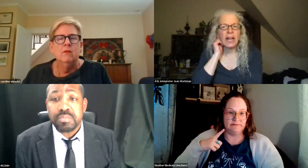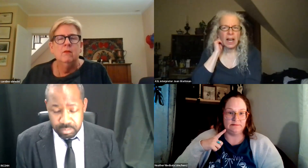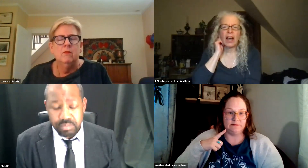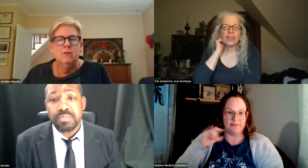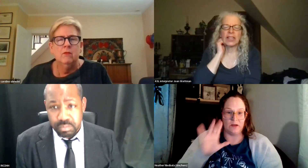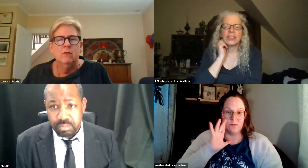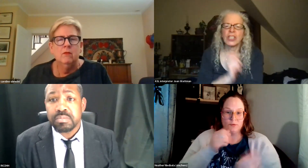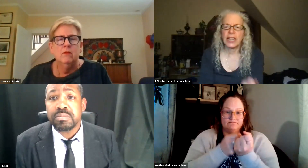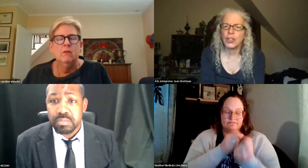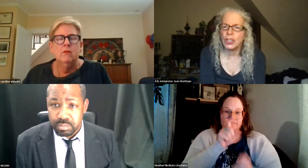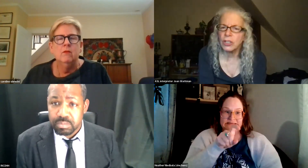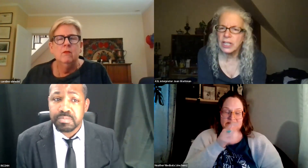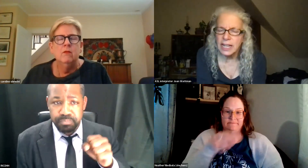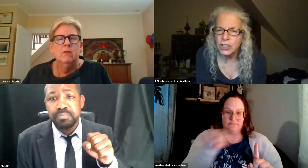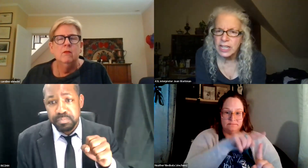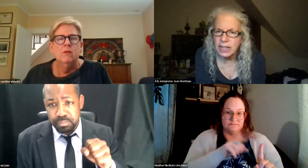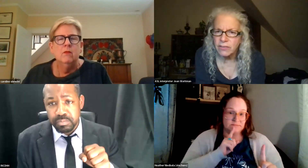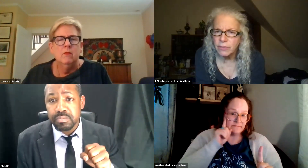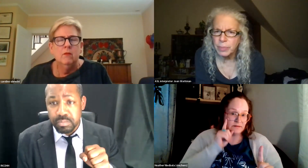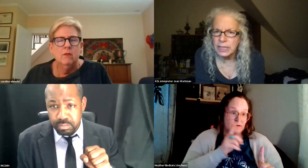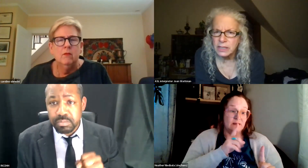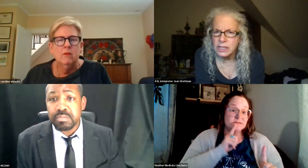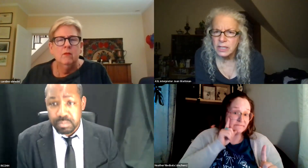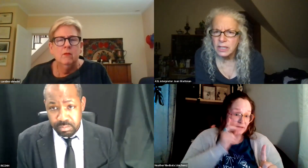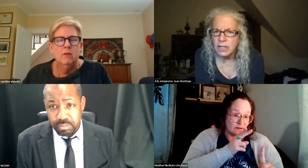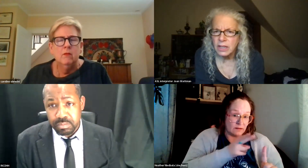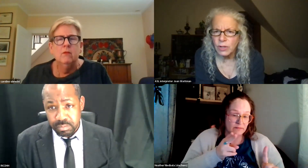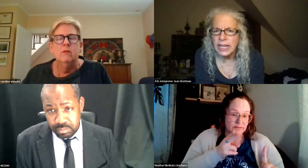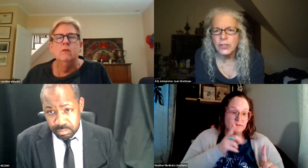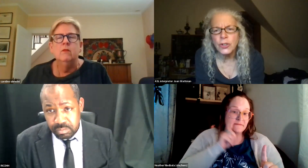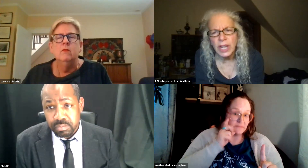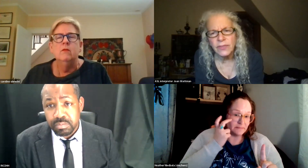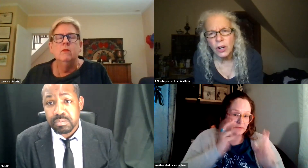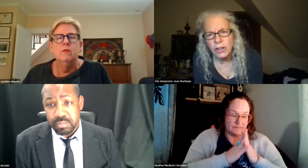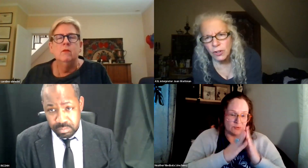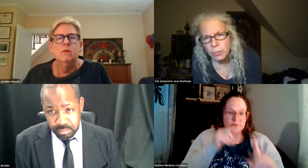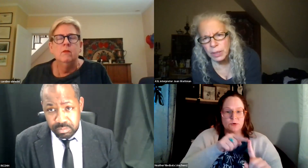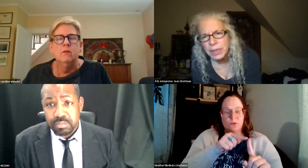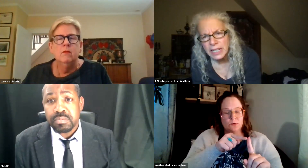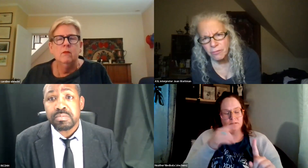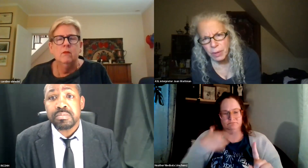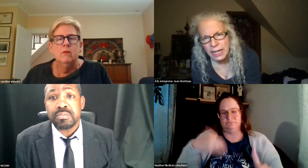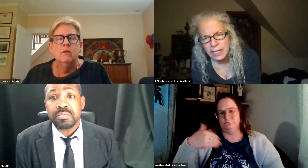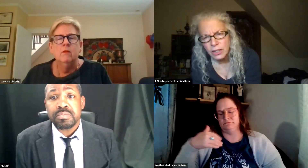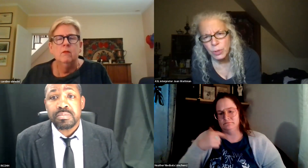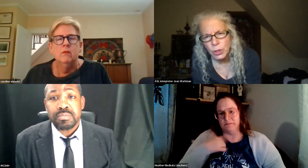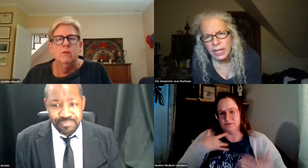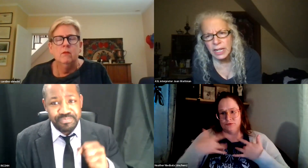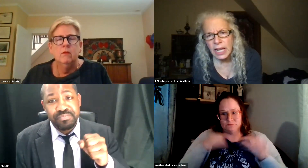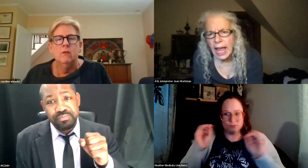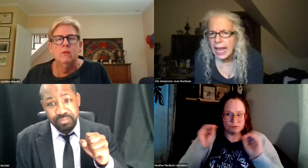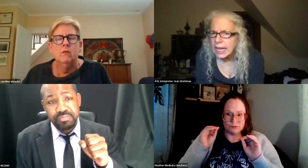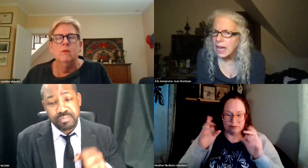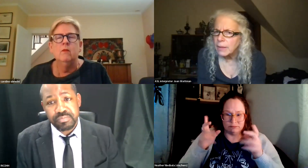enactment of the legislative bills that relate to deaf and hard of hearing people and deafblind in the